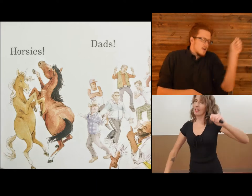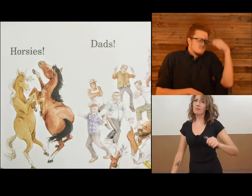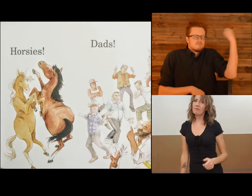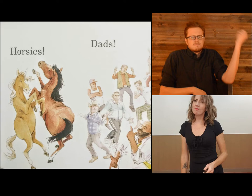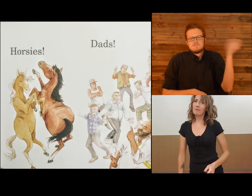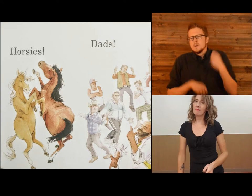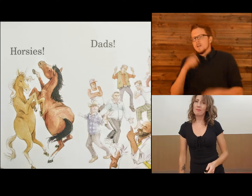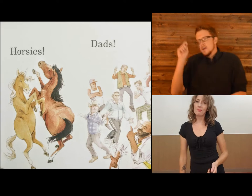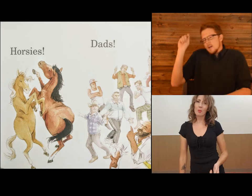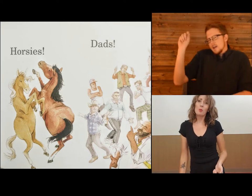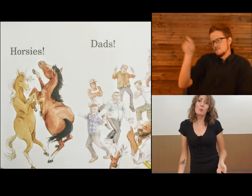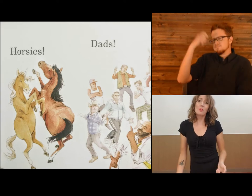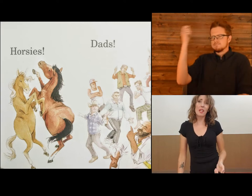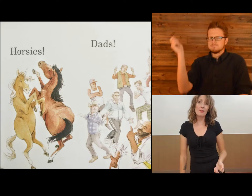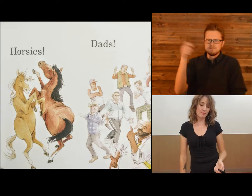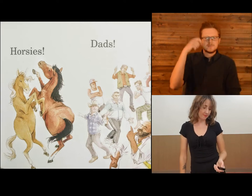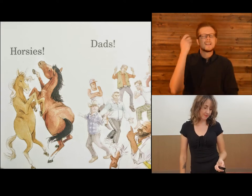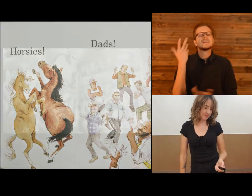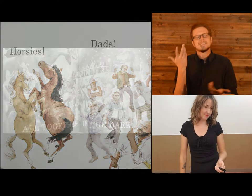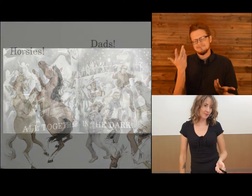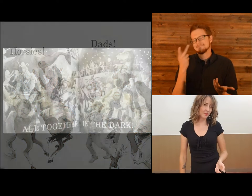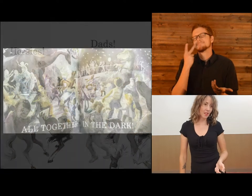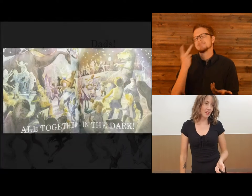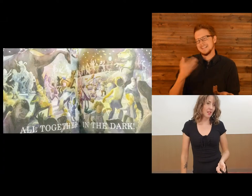Something I've seen. Cool moves, Dad.